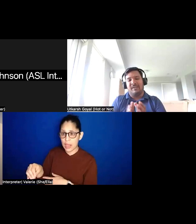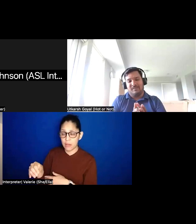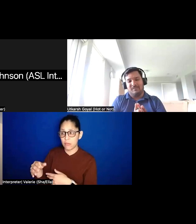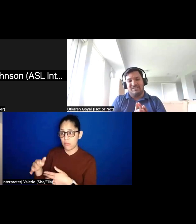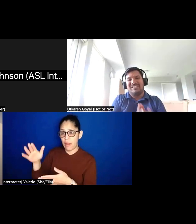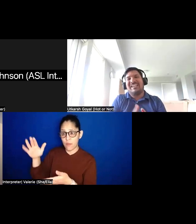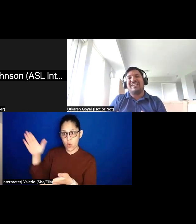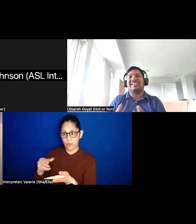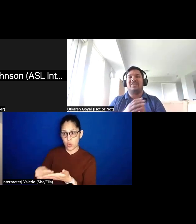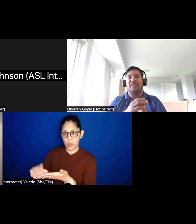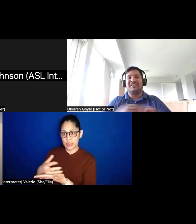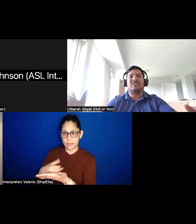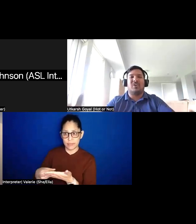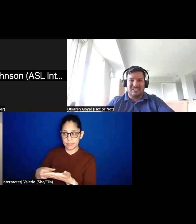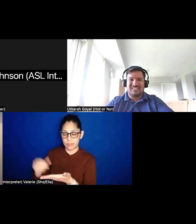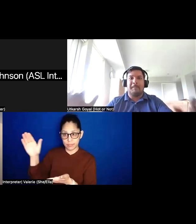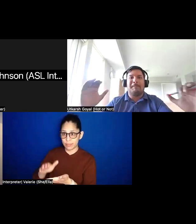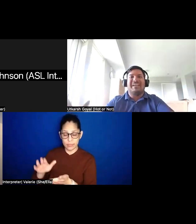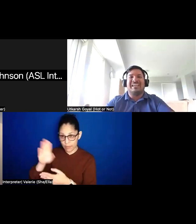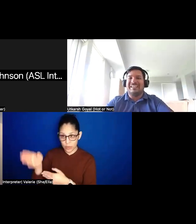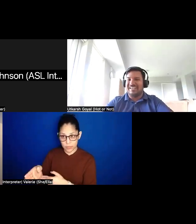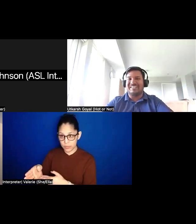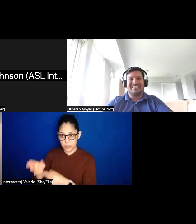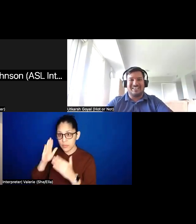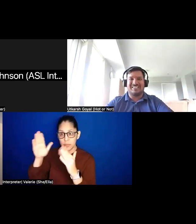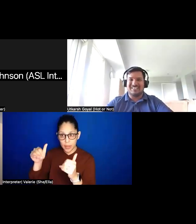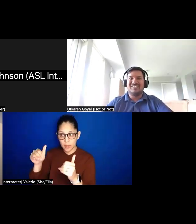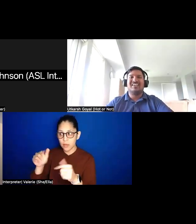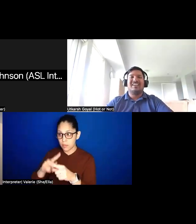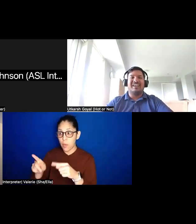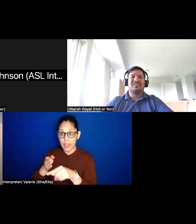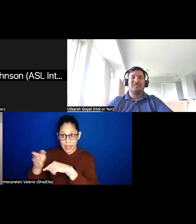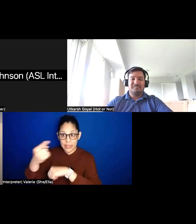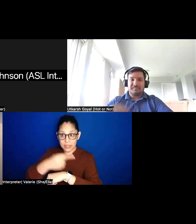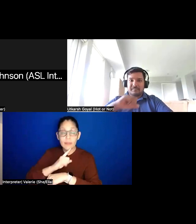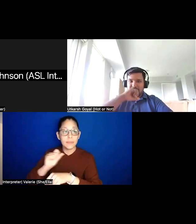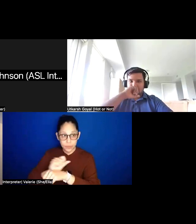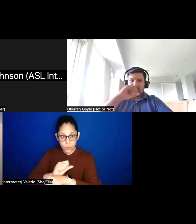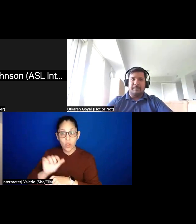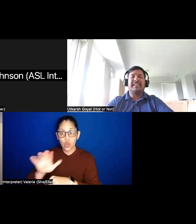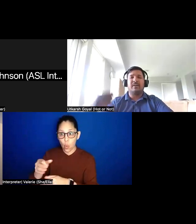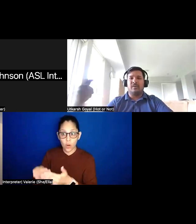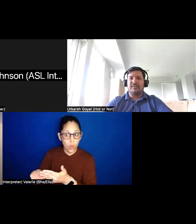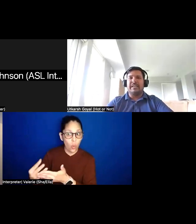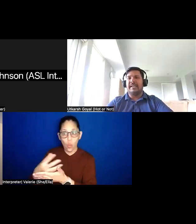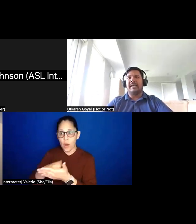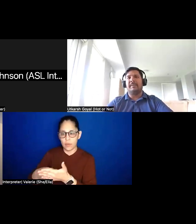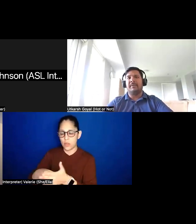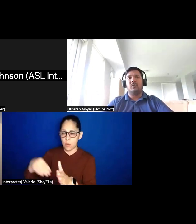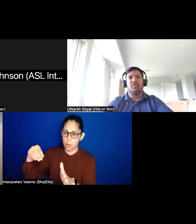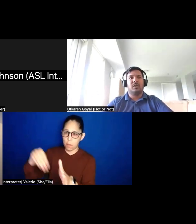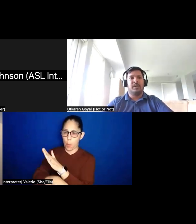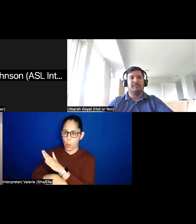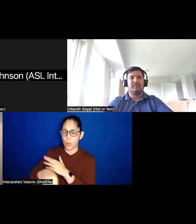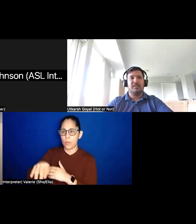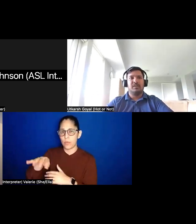come a day wherein just the next day your business halts completely dead in its tracks, right? So, but then obviously there are